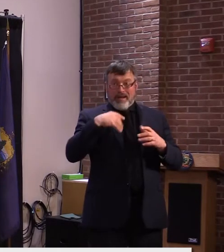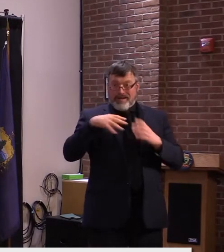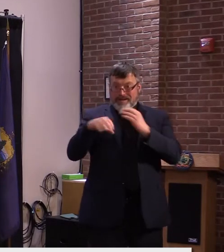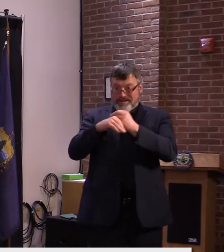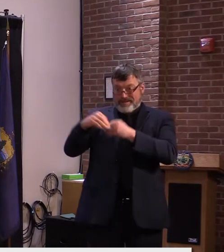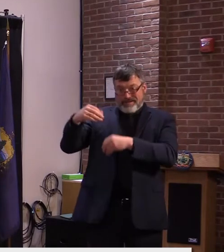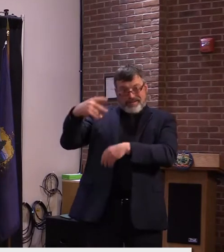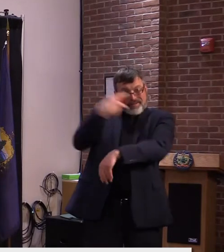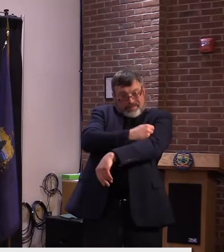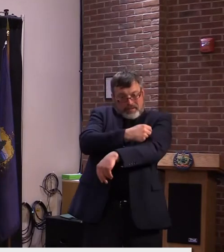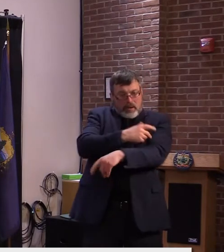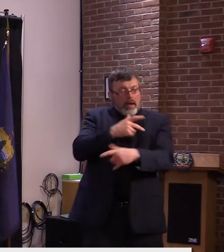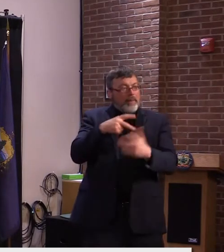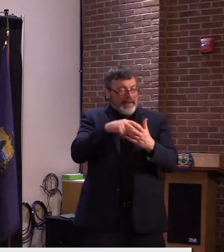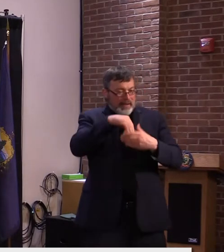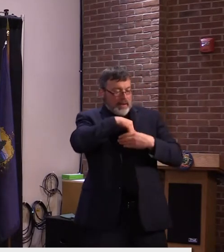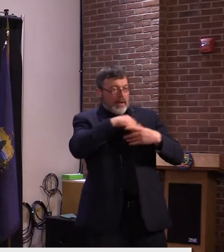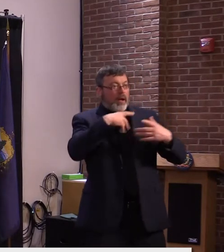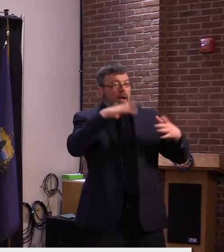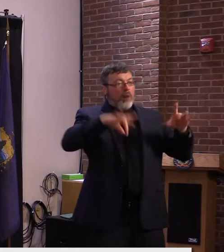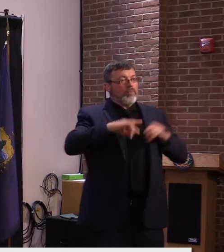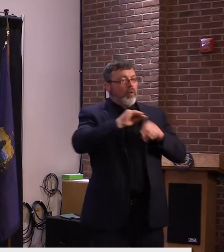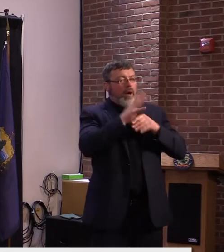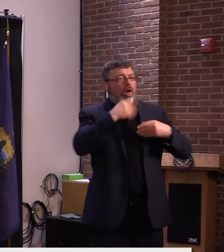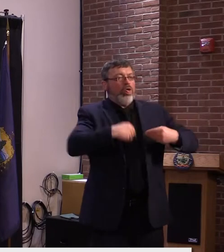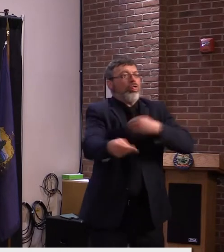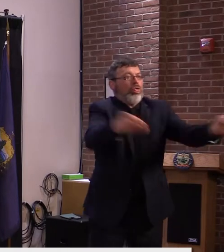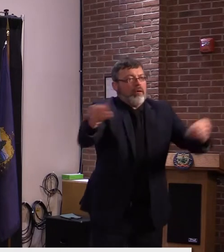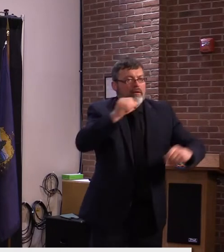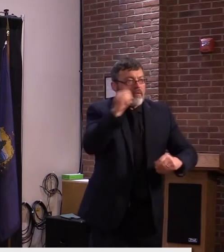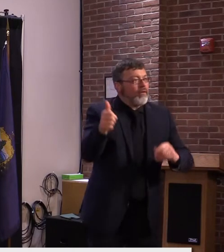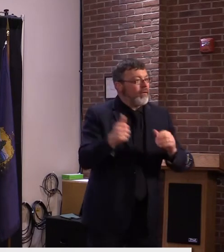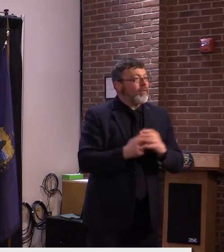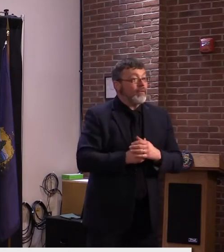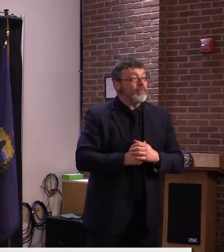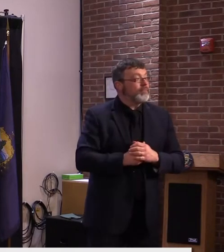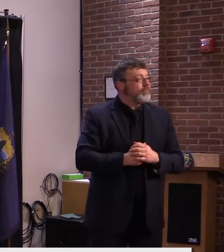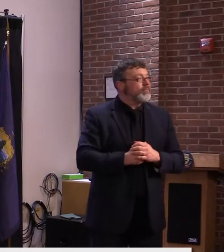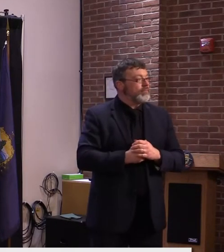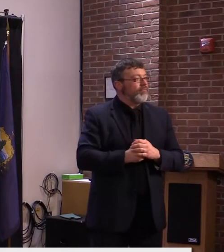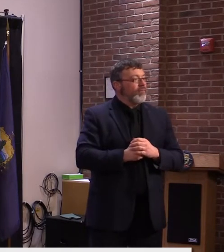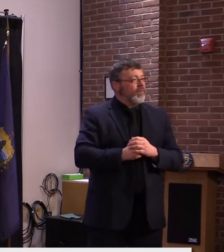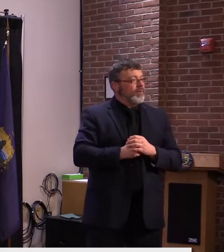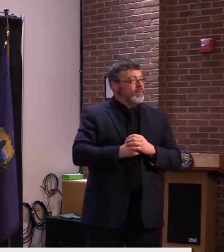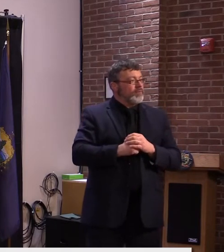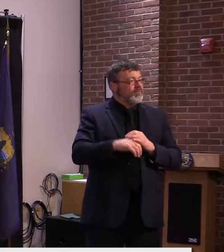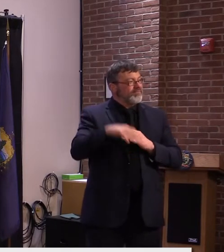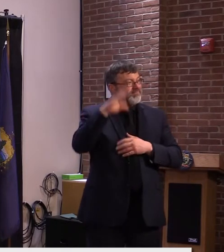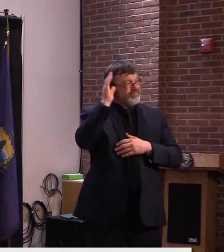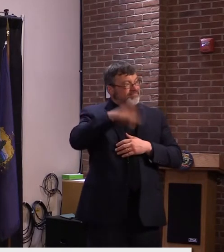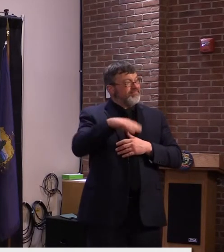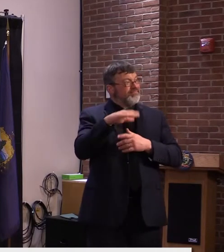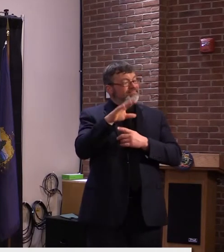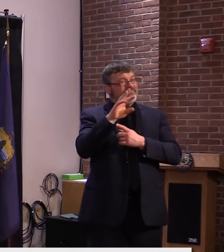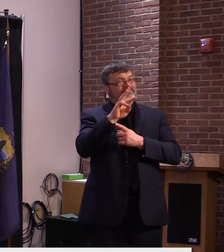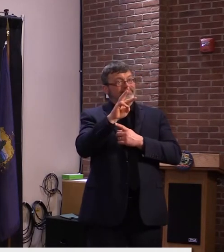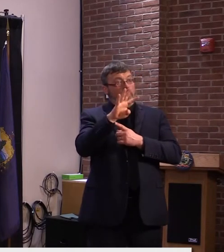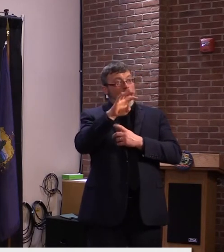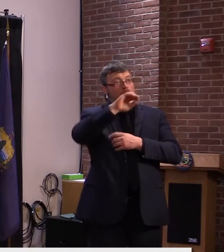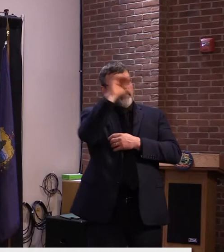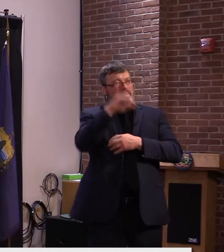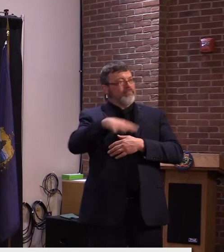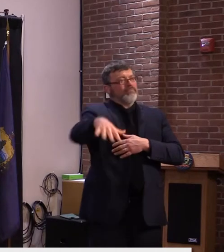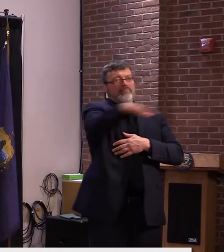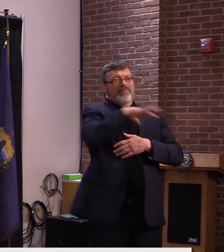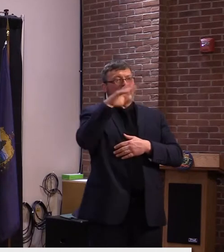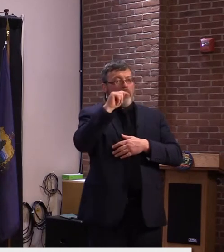and nation-leading rate of 64% of people being up to date with all recommended doses of vaccine have helped